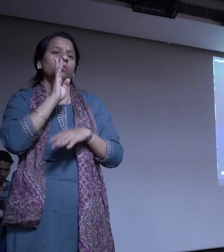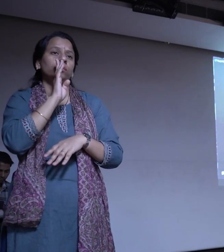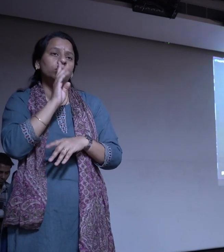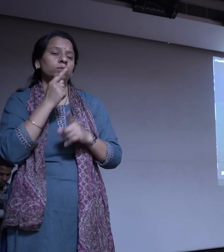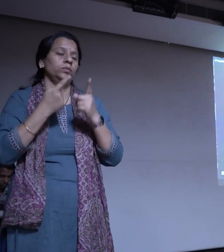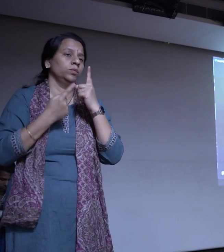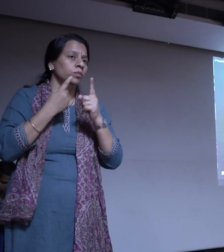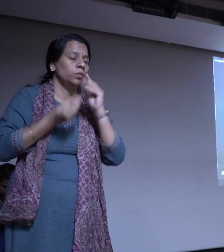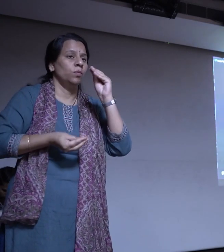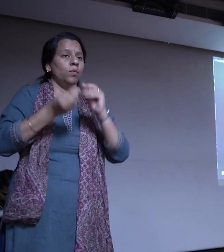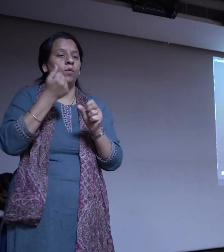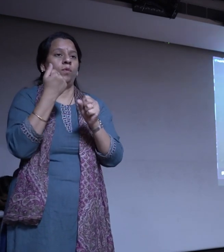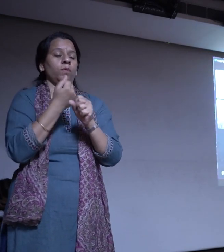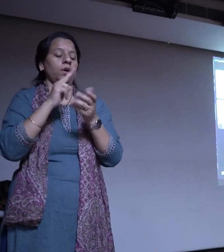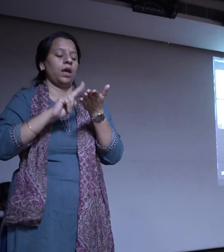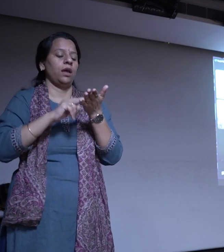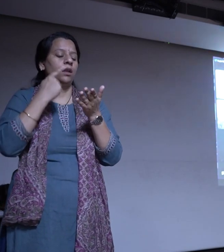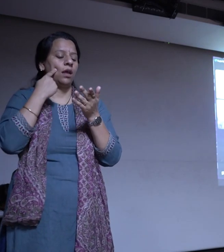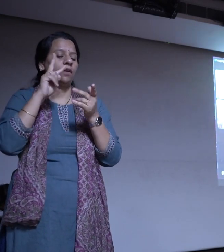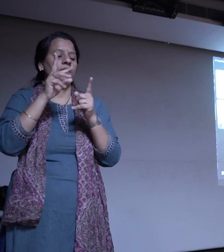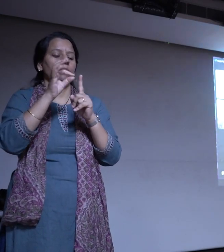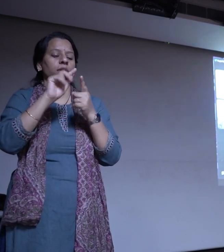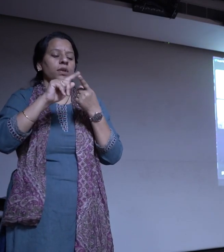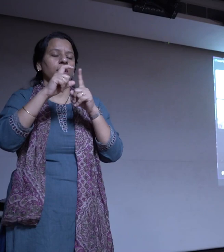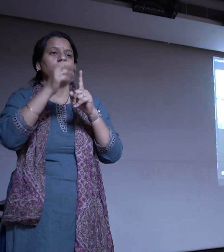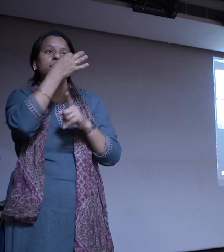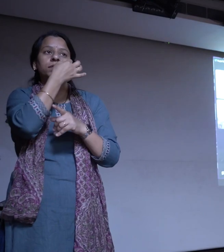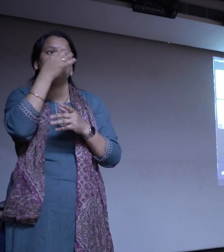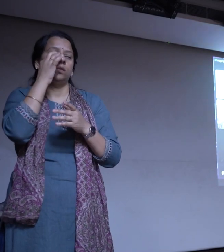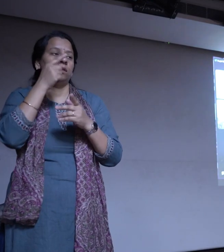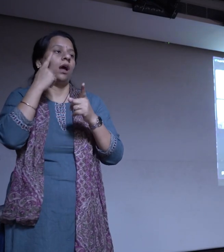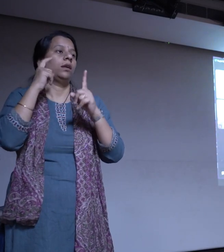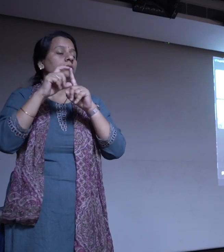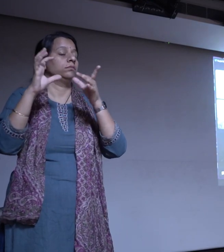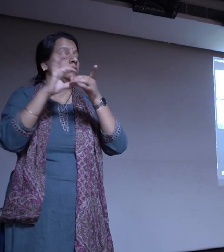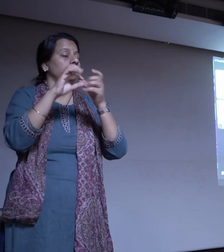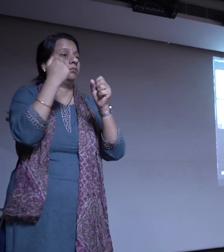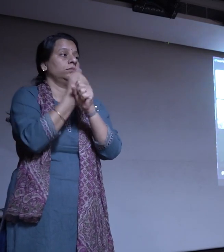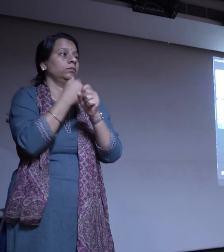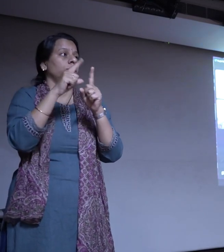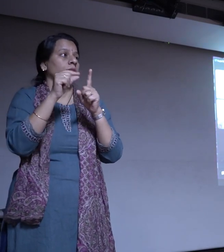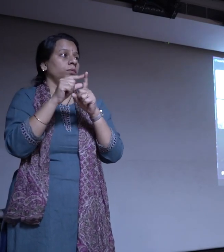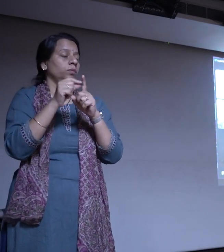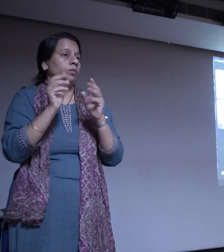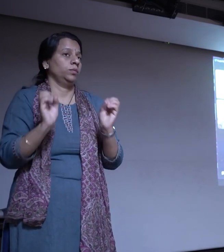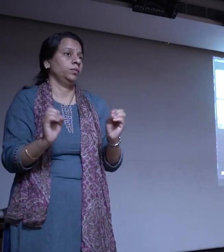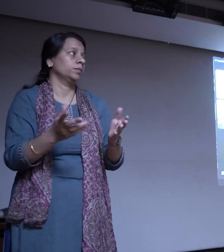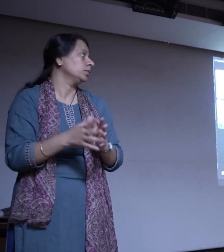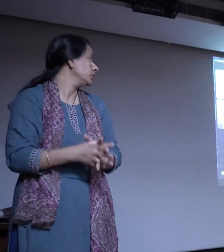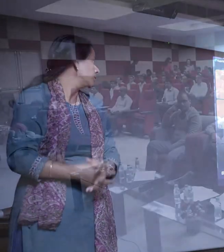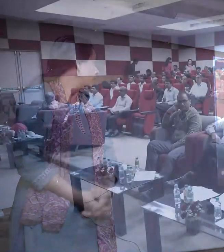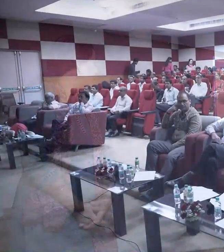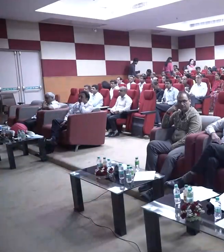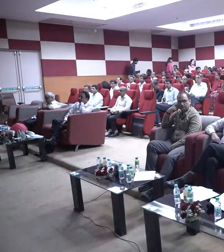initiative undertaken by nid Chennai in the field of intellectual disability Dr